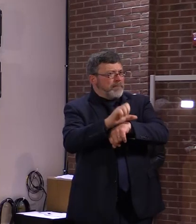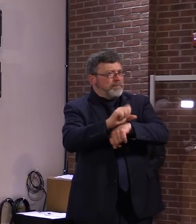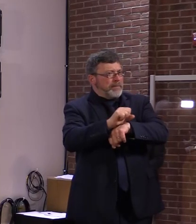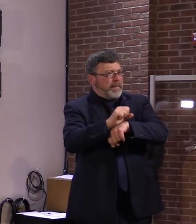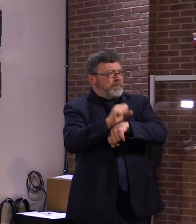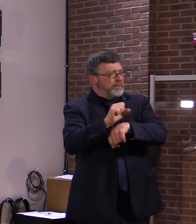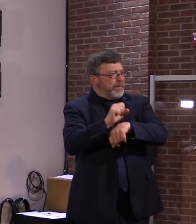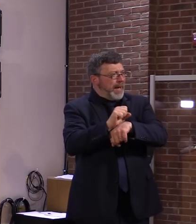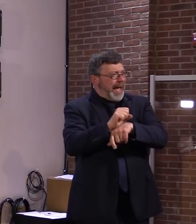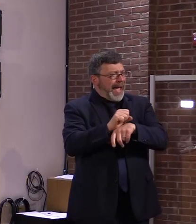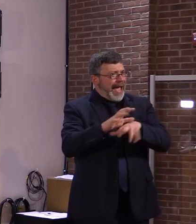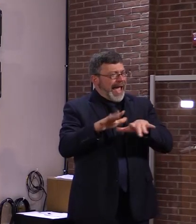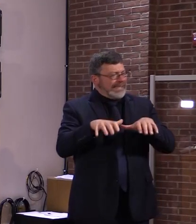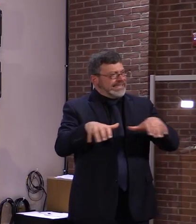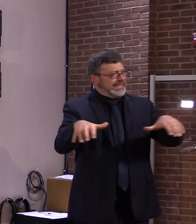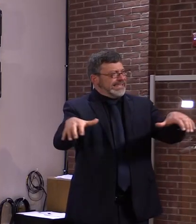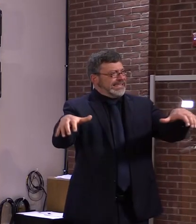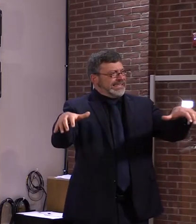already stepped up.